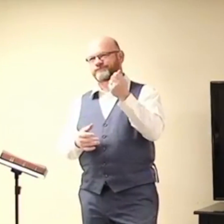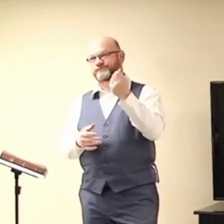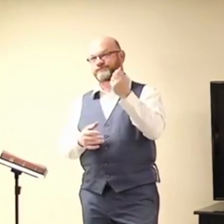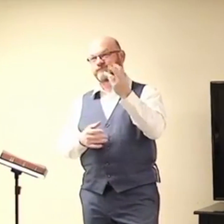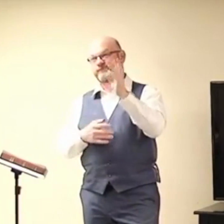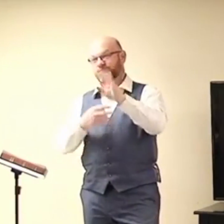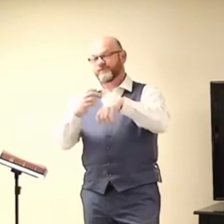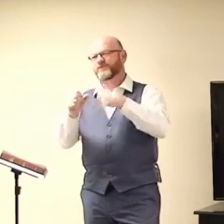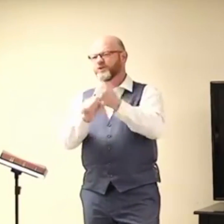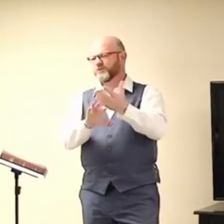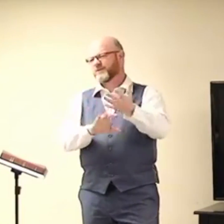the things you say.